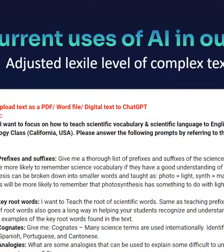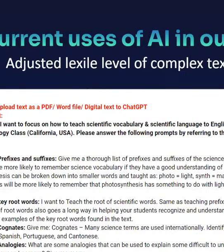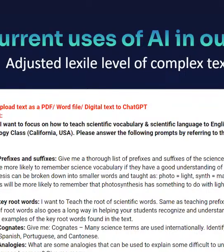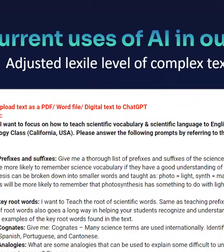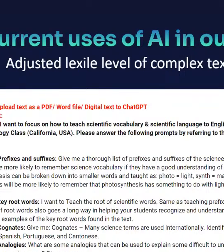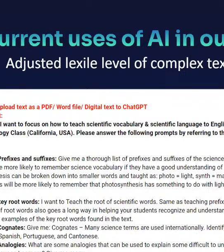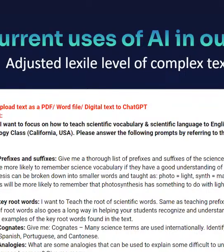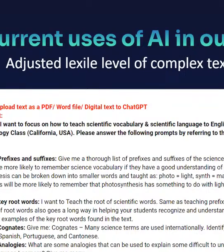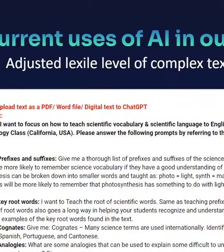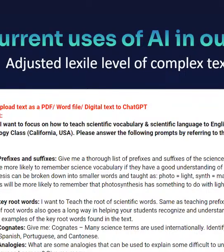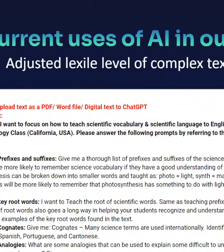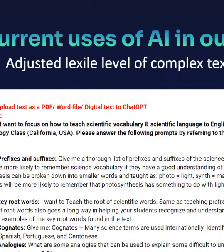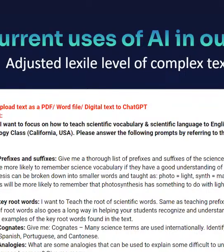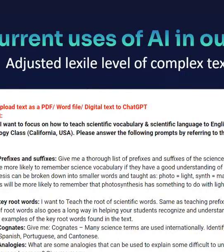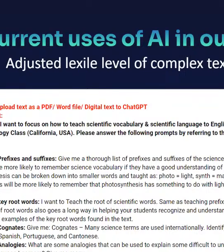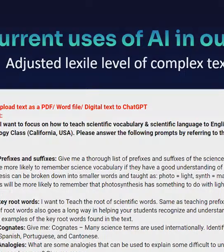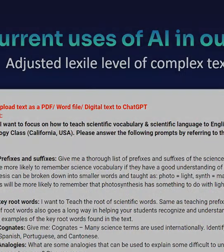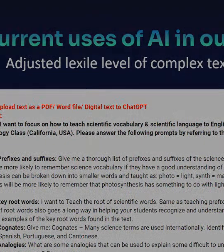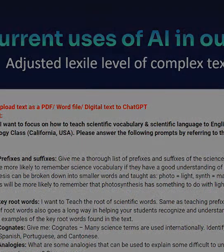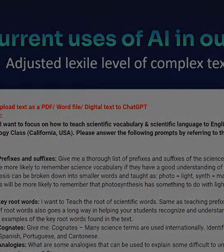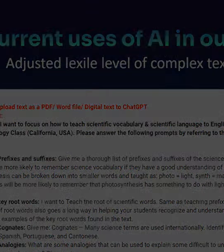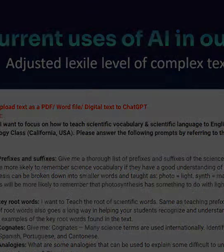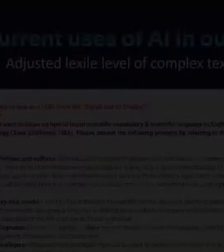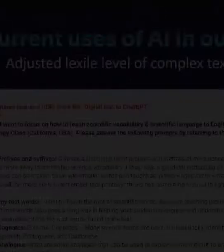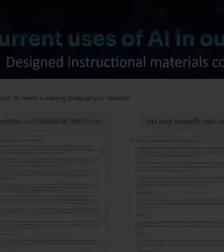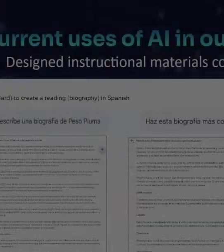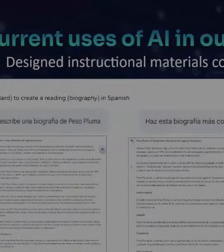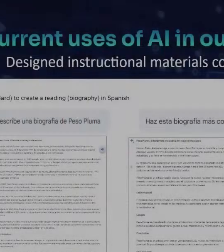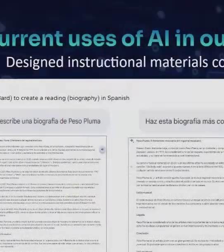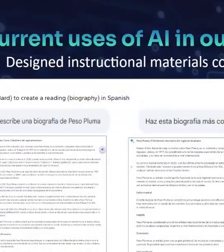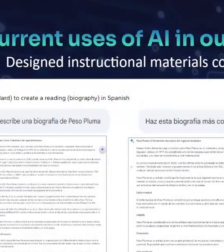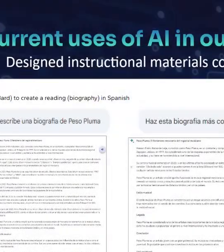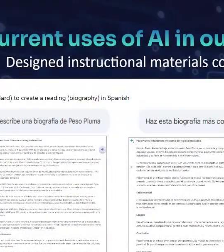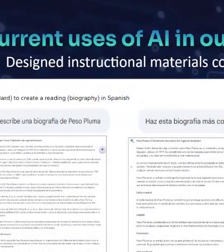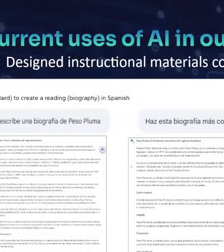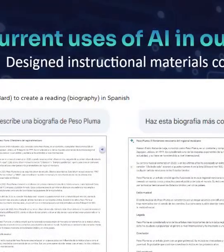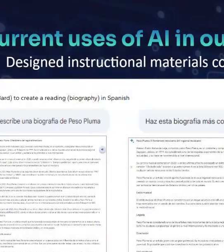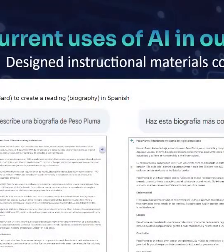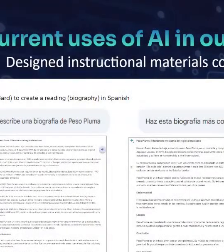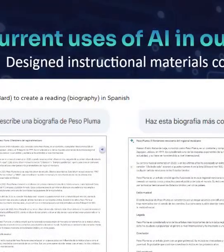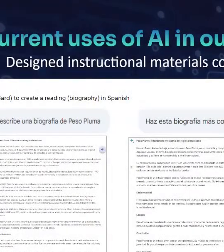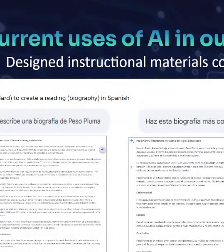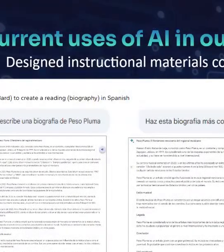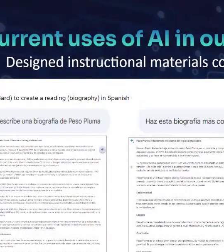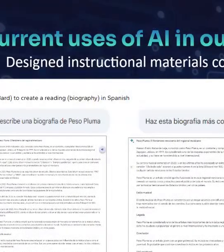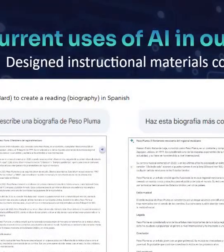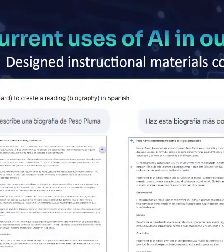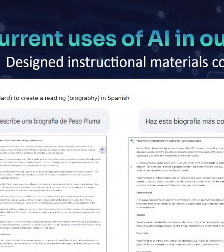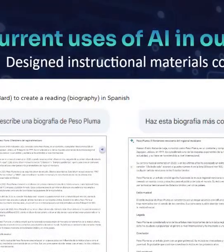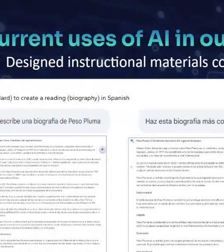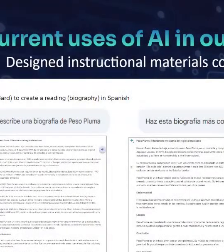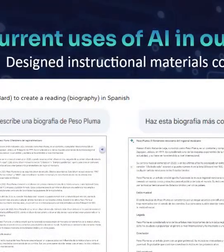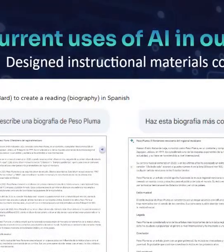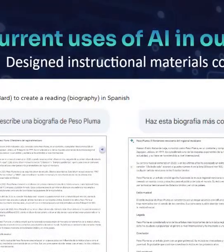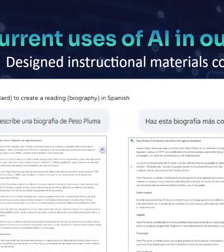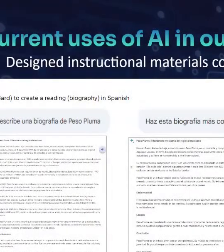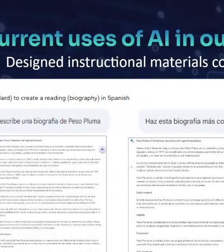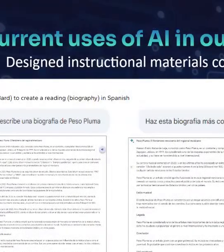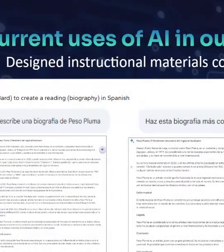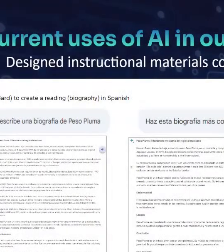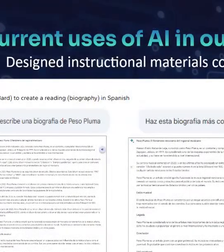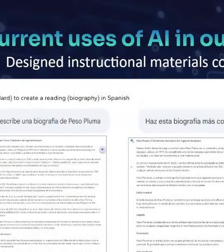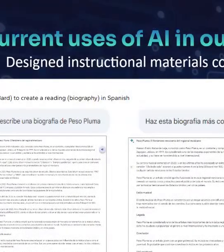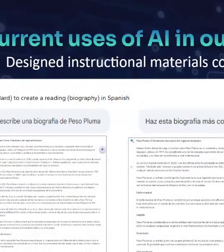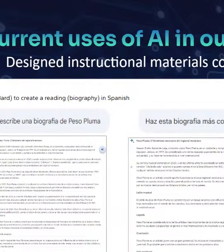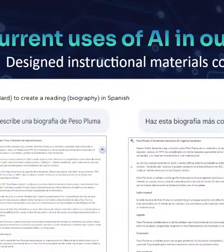what it is that you're looking for. Go ahead to the next slide. In this example, there was a world